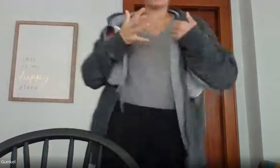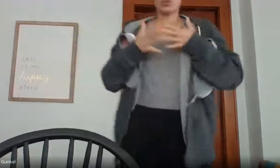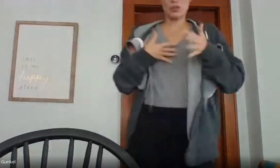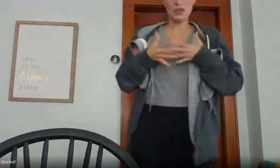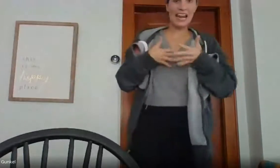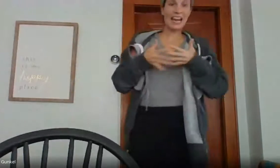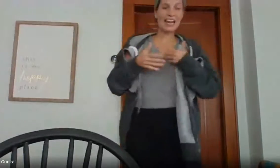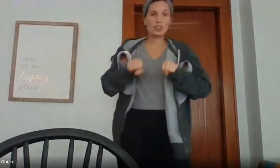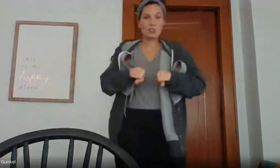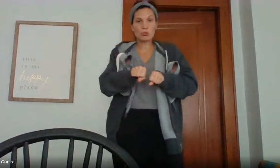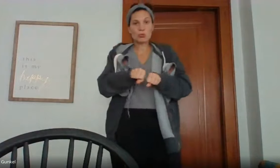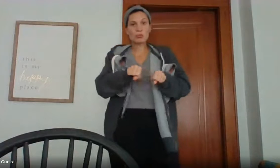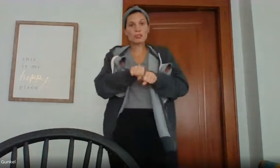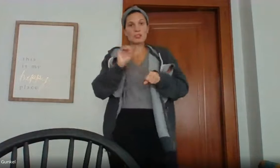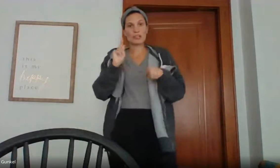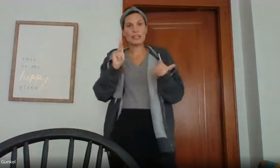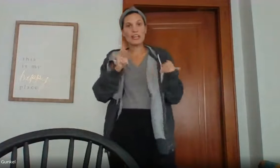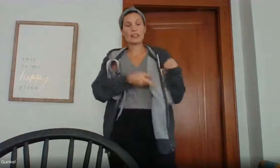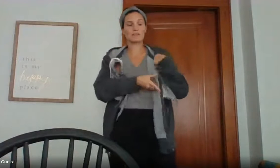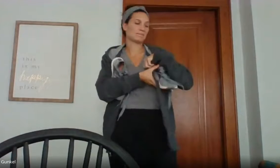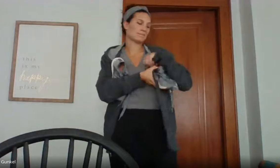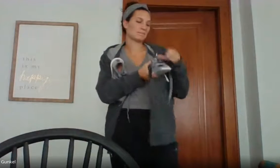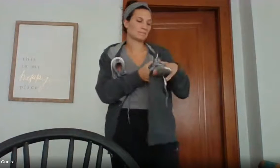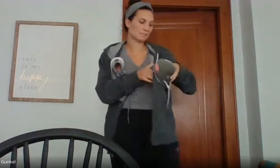The gray shoes? Okay.